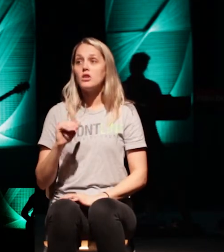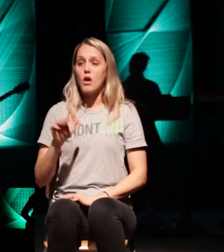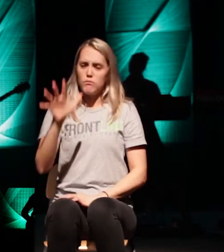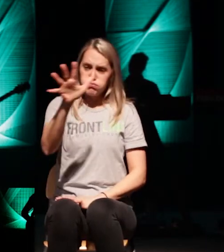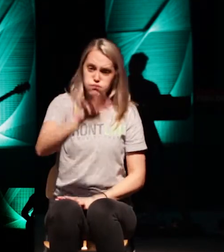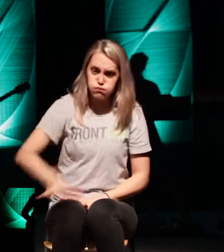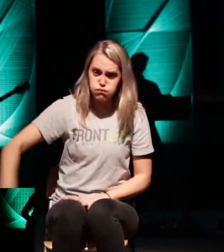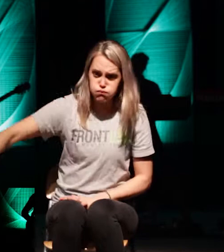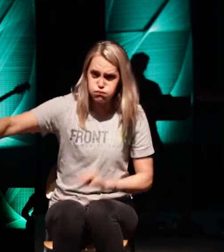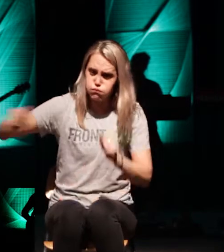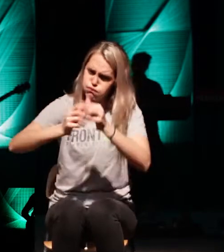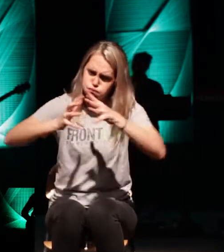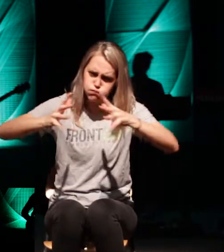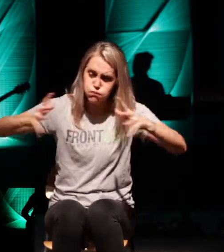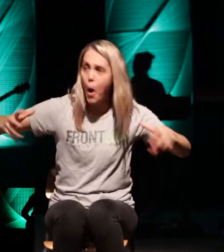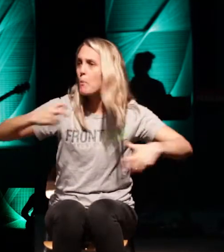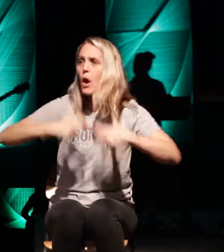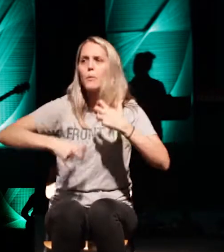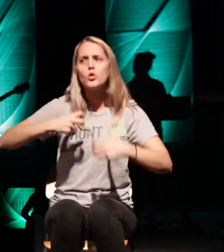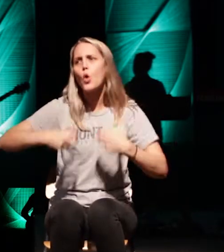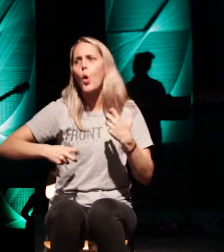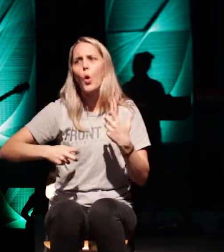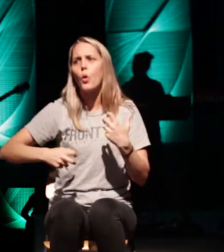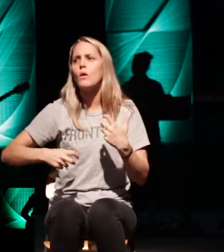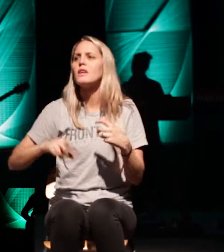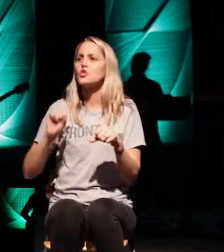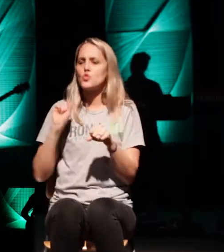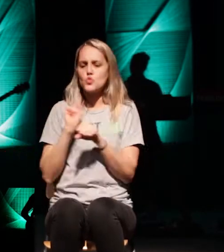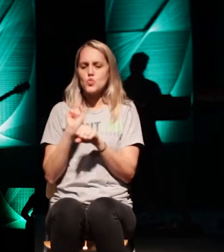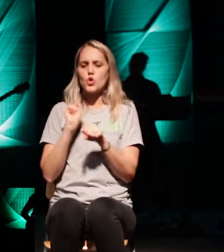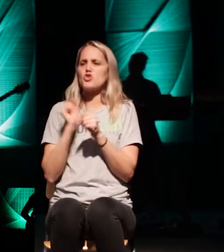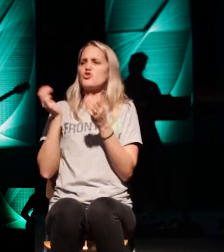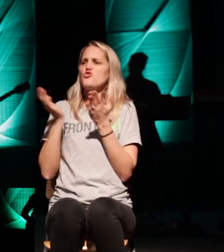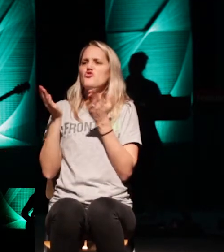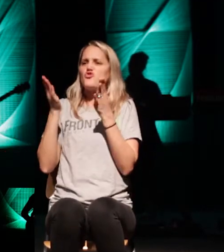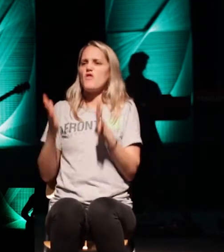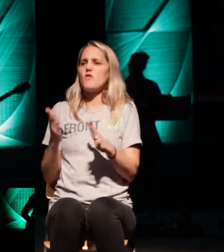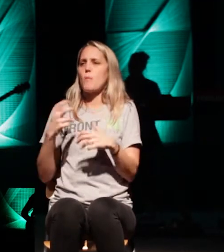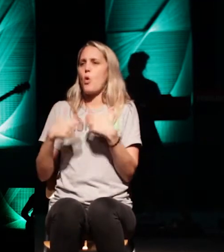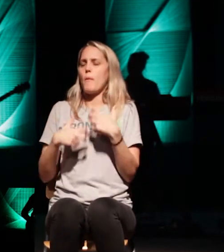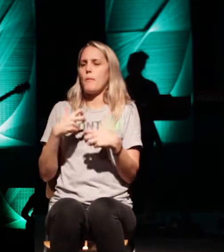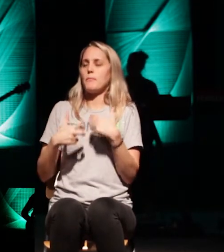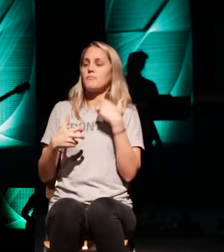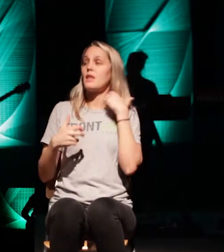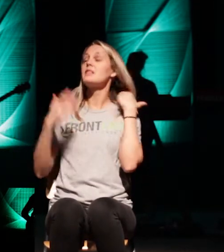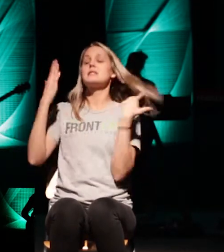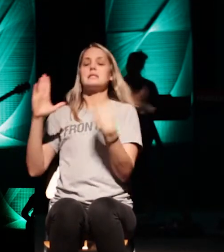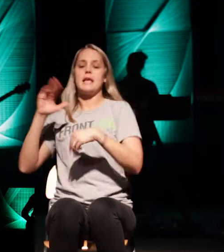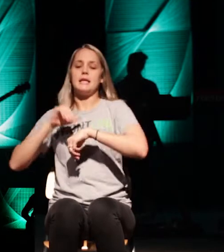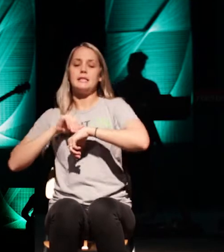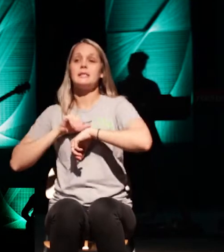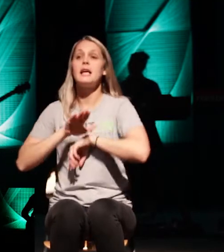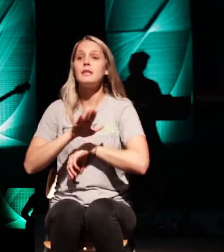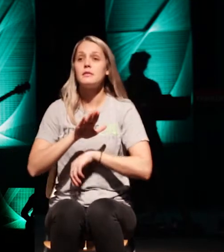problem. And then, just like the disciples, right after he says, I'm sending you.